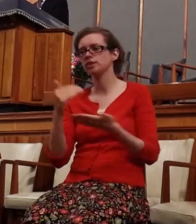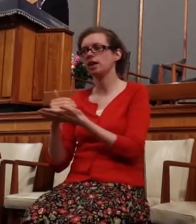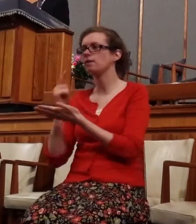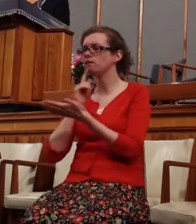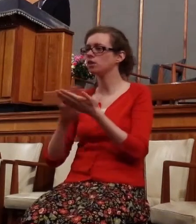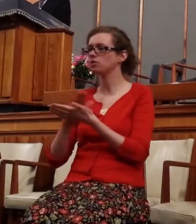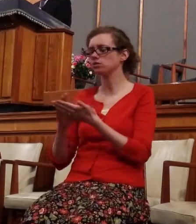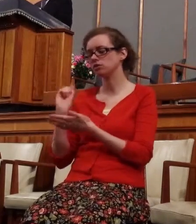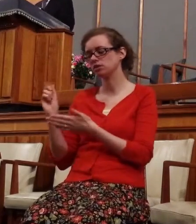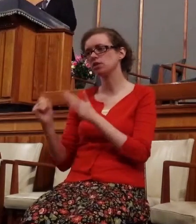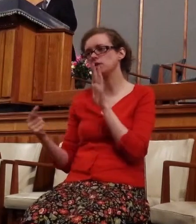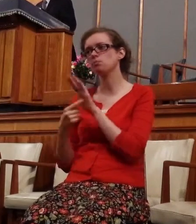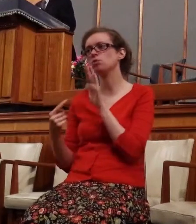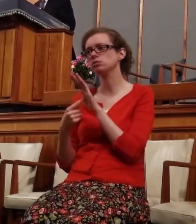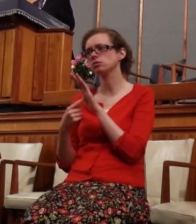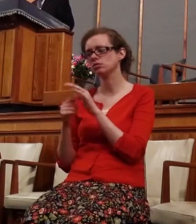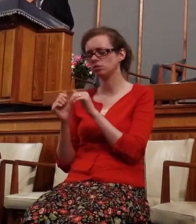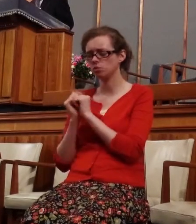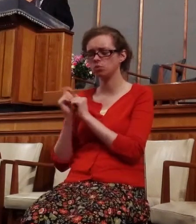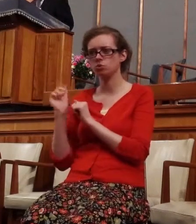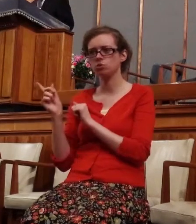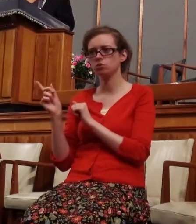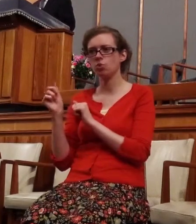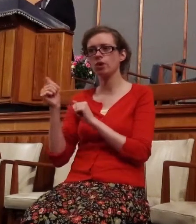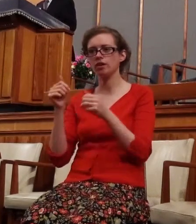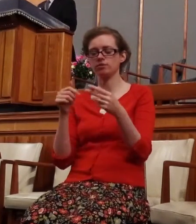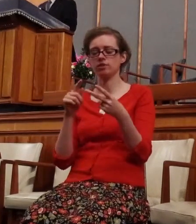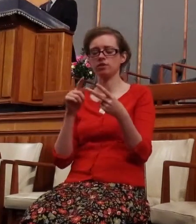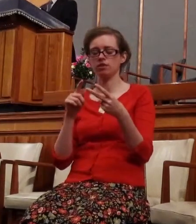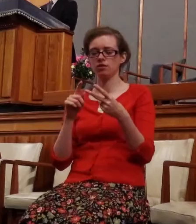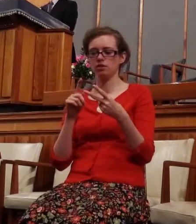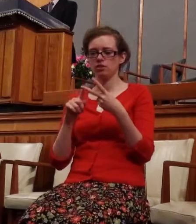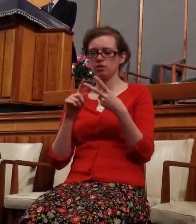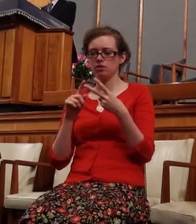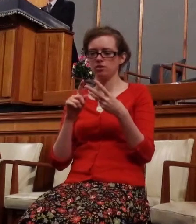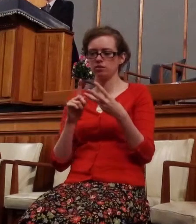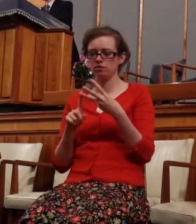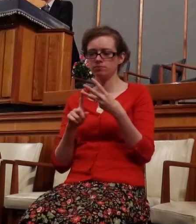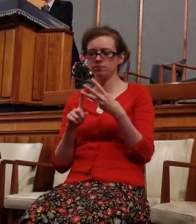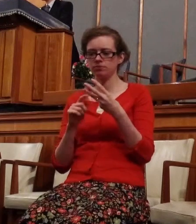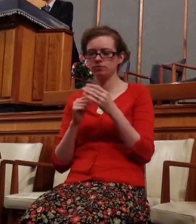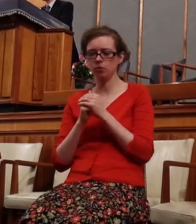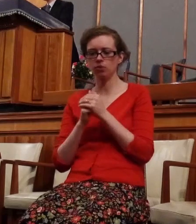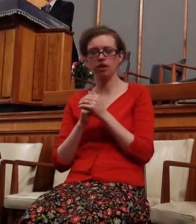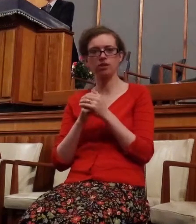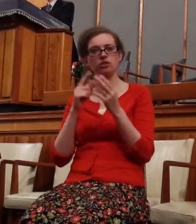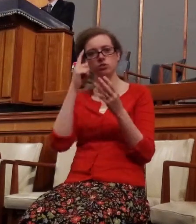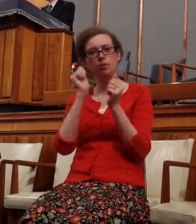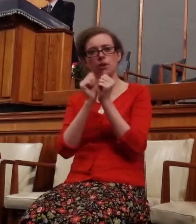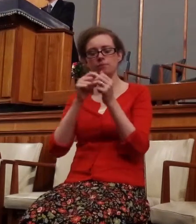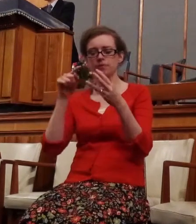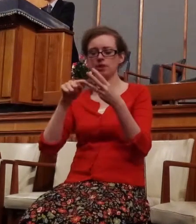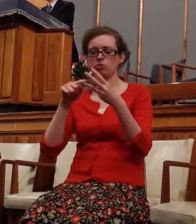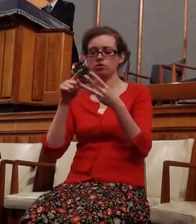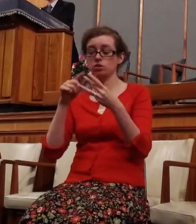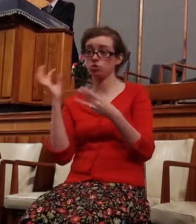forgiven. Now that leads me to the third question. He asked that question, where is the answer? Oh, there is a